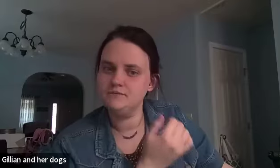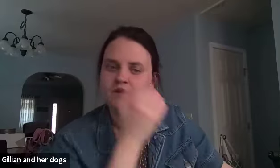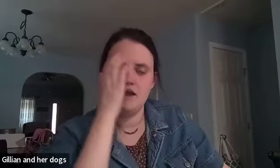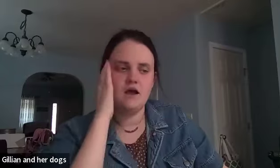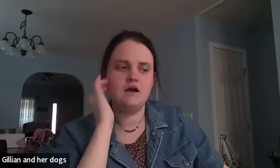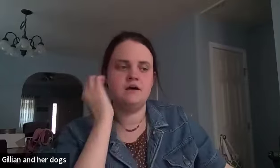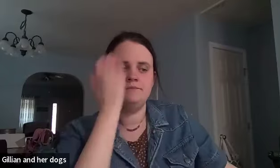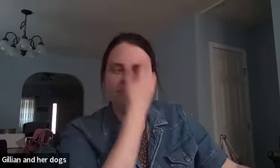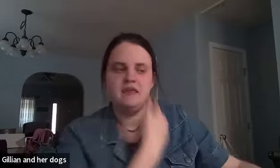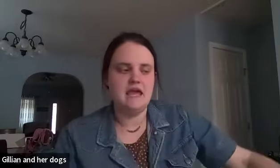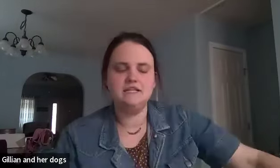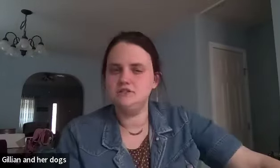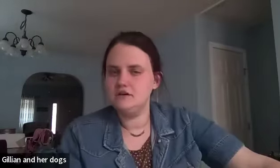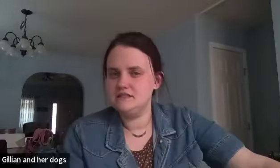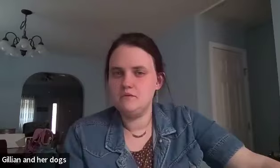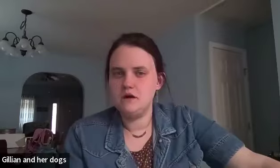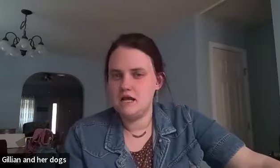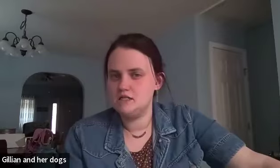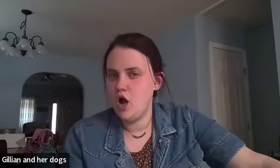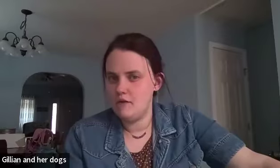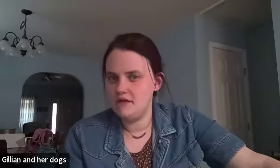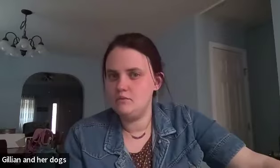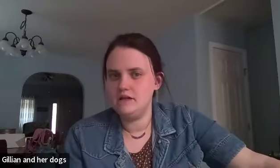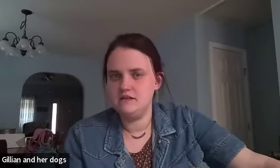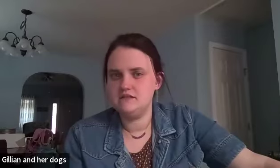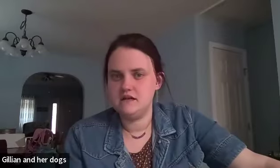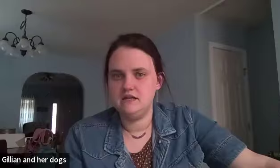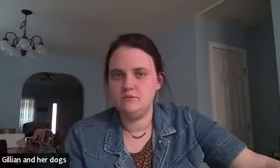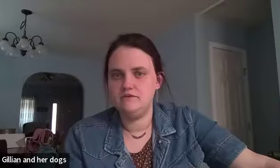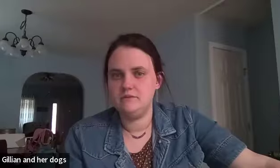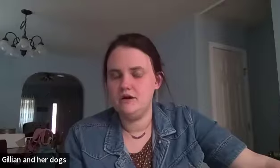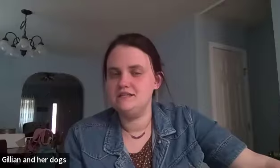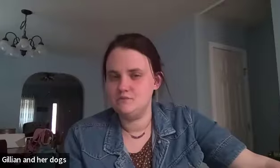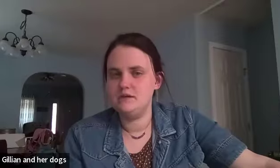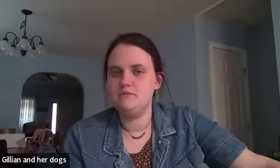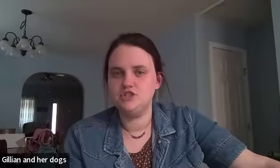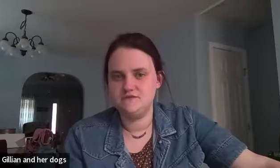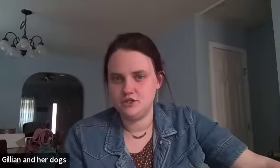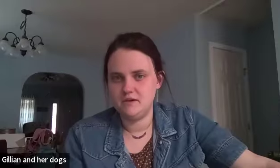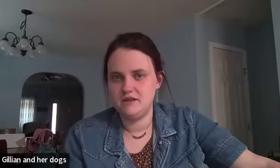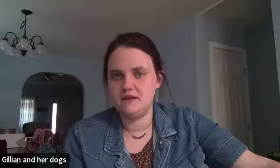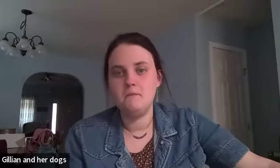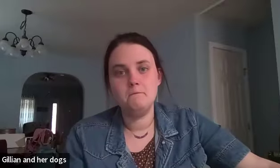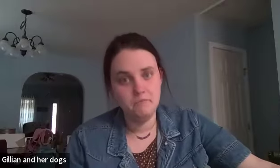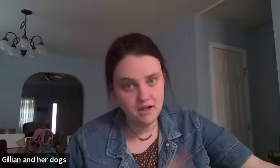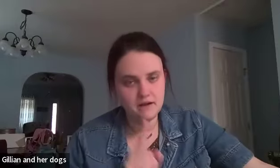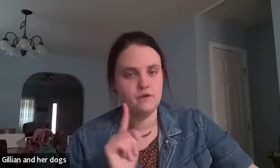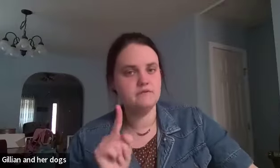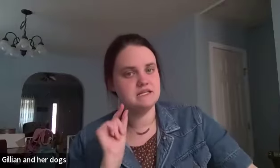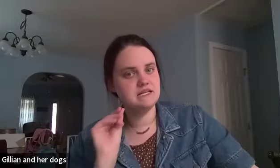finger. Um, and I do not see that one as common with signing with flamingo. I see more people just finger spelling it. But the only reason I